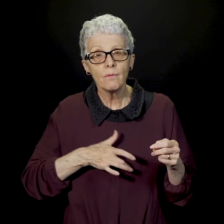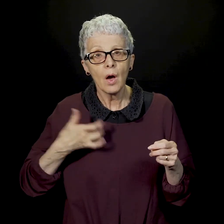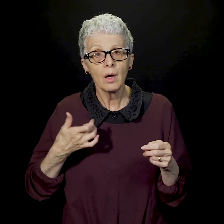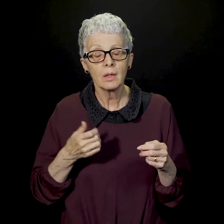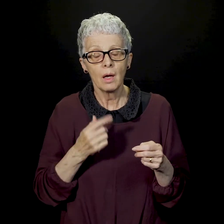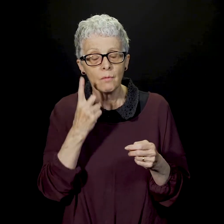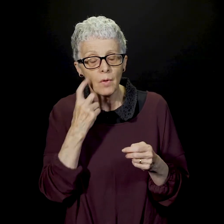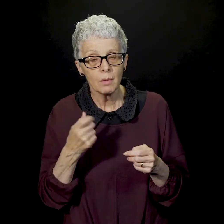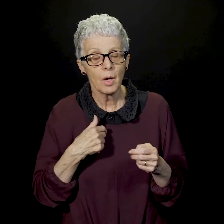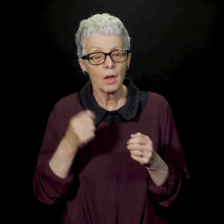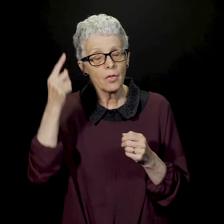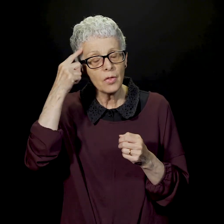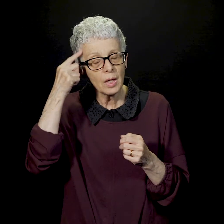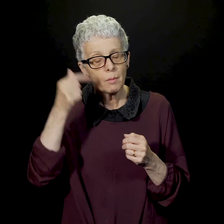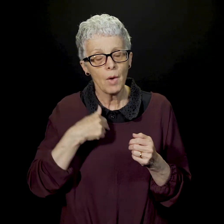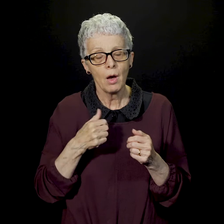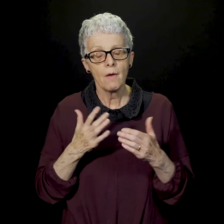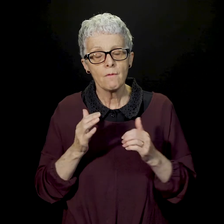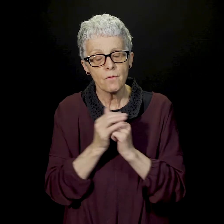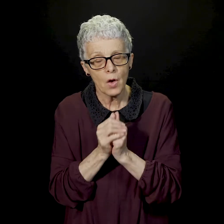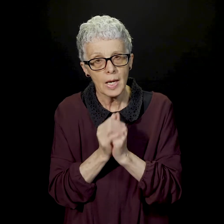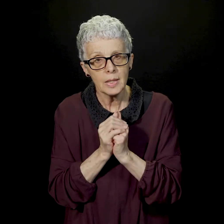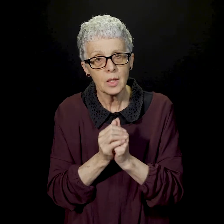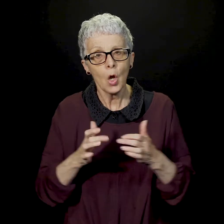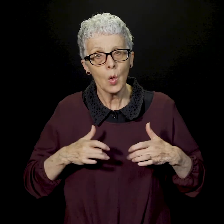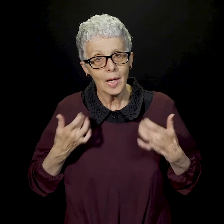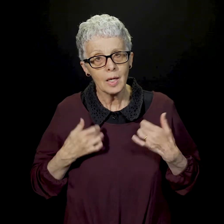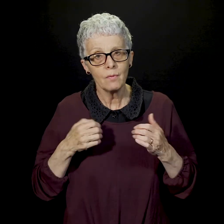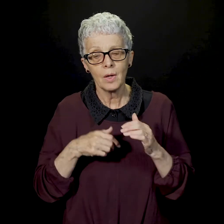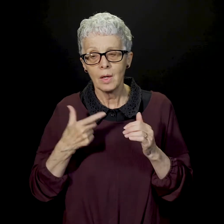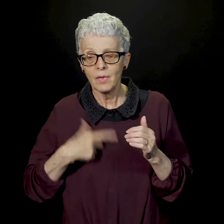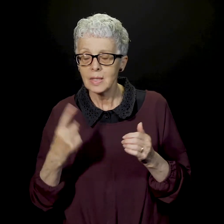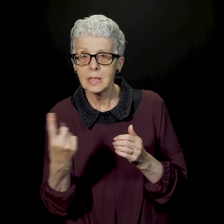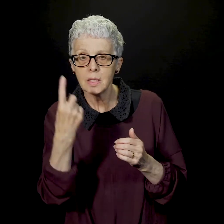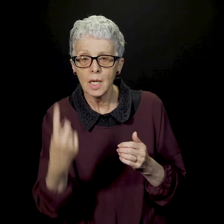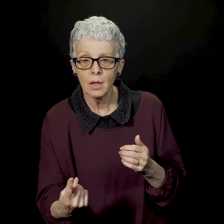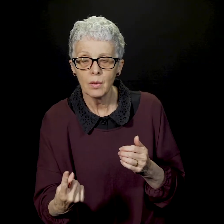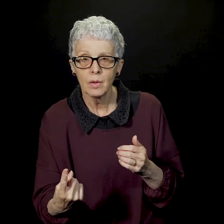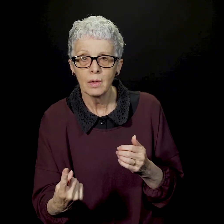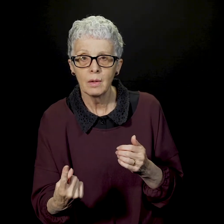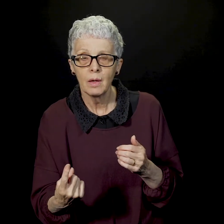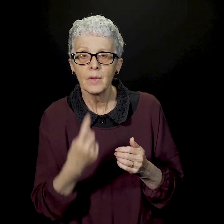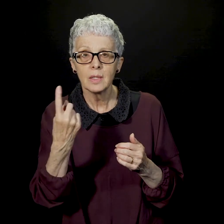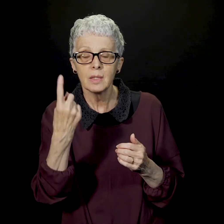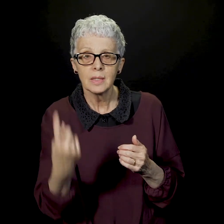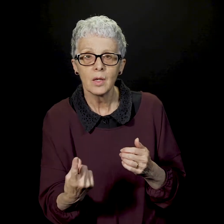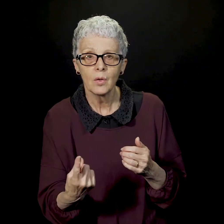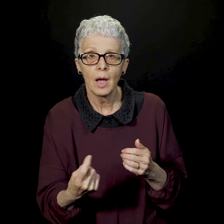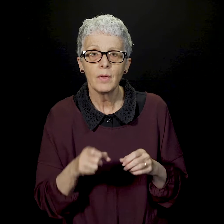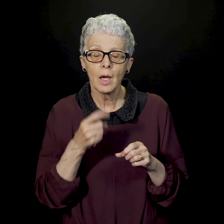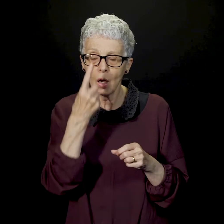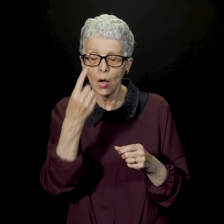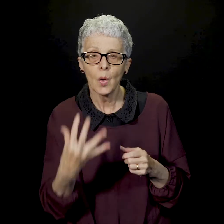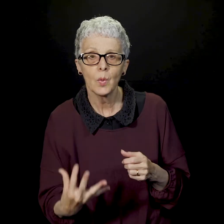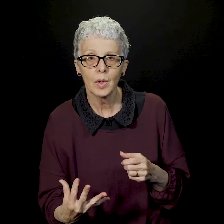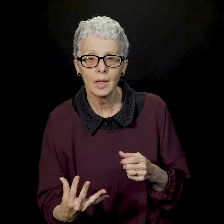thought about my friends that are living boldly in their singleness counterculturally is